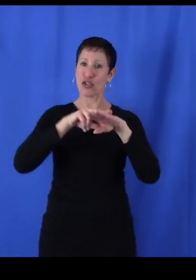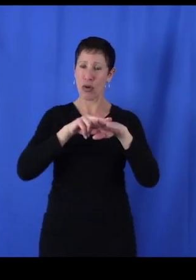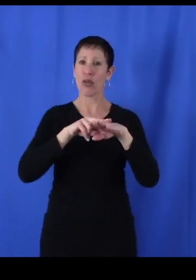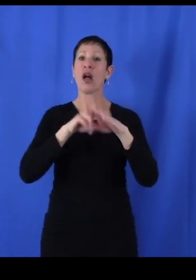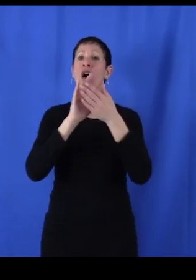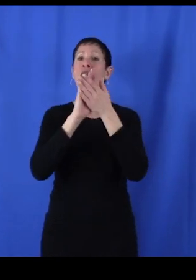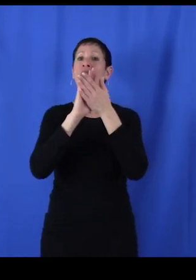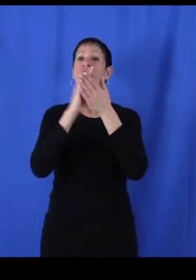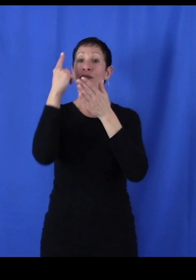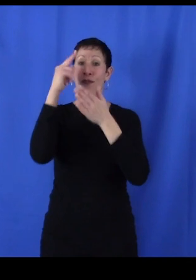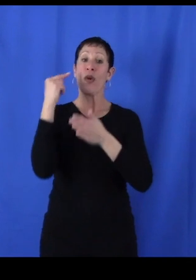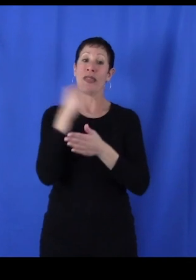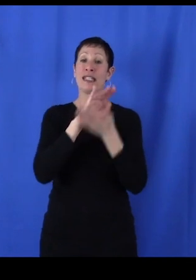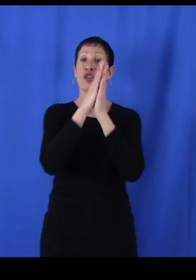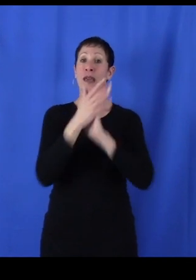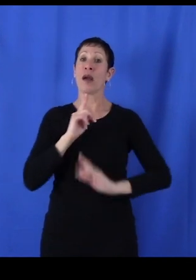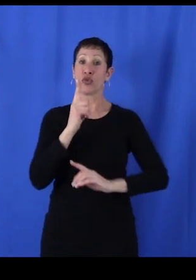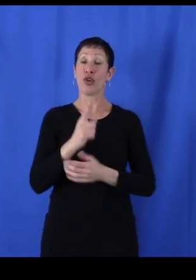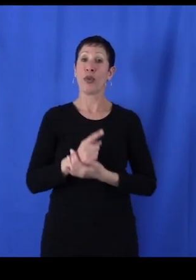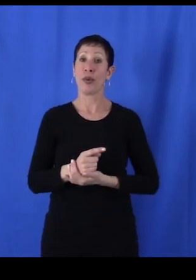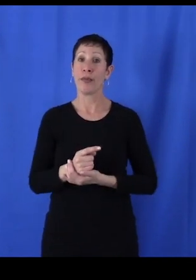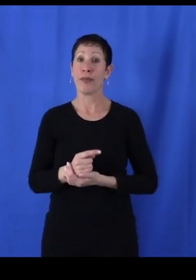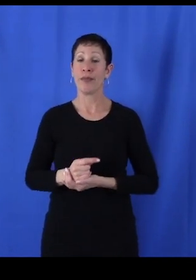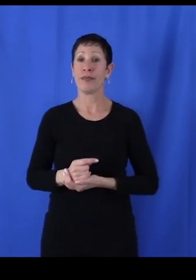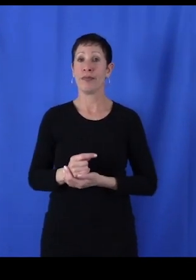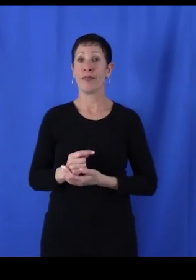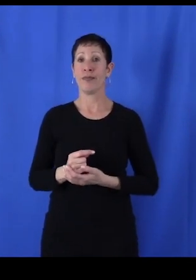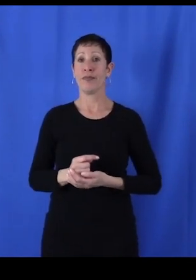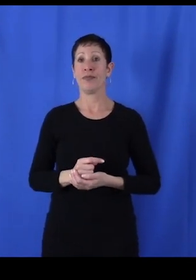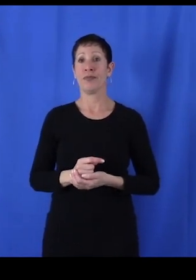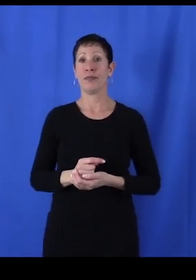natural in order for this to be true.